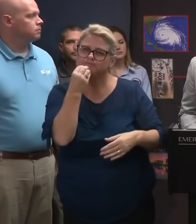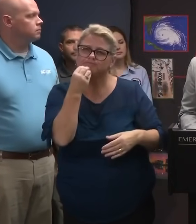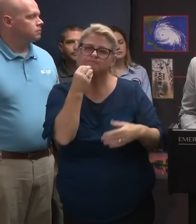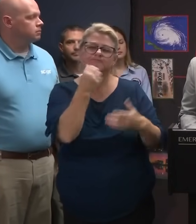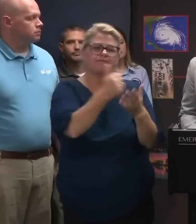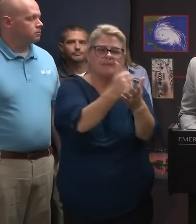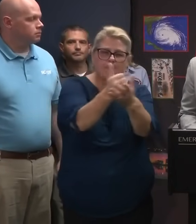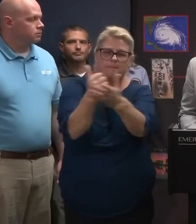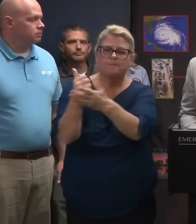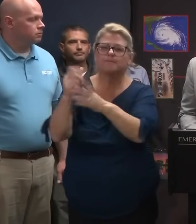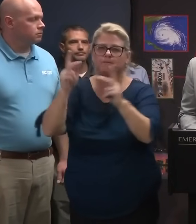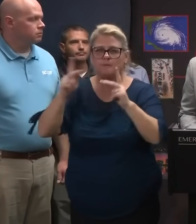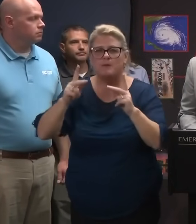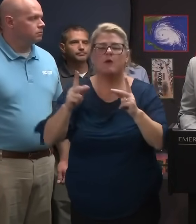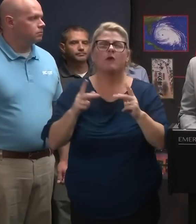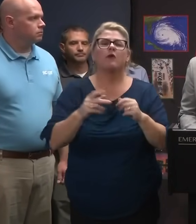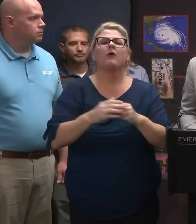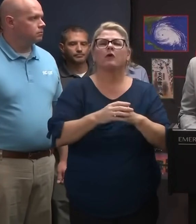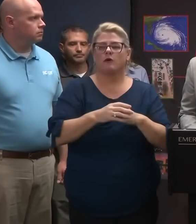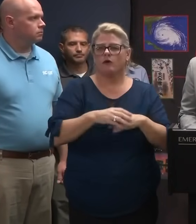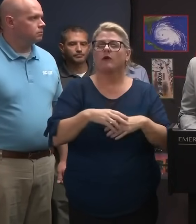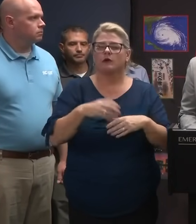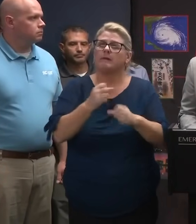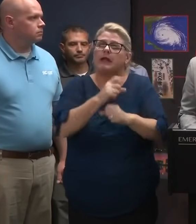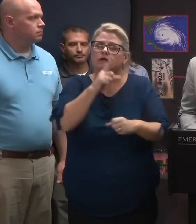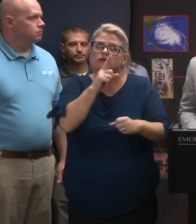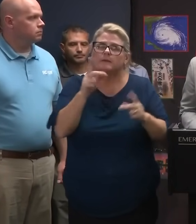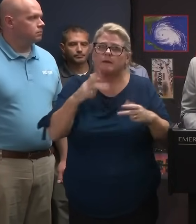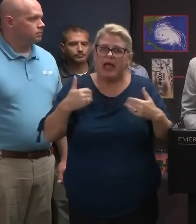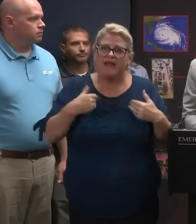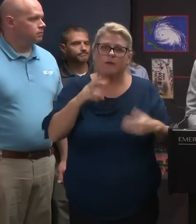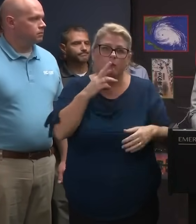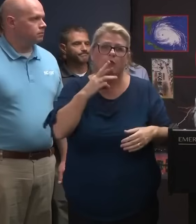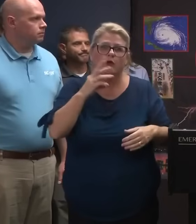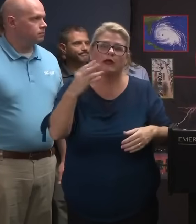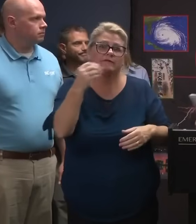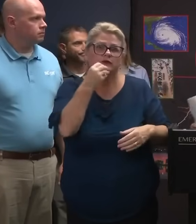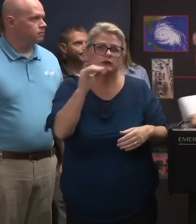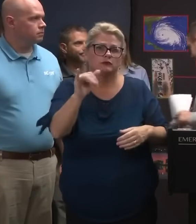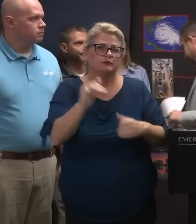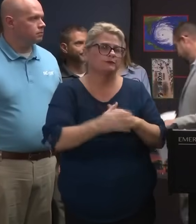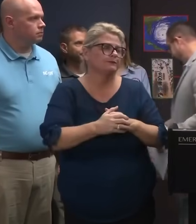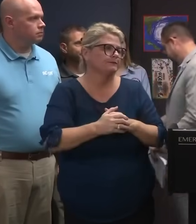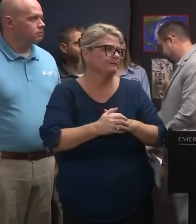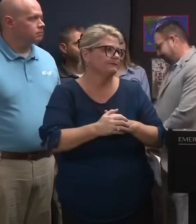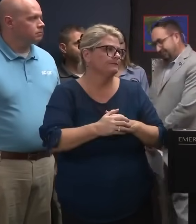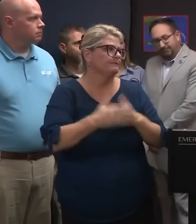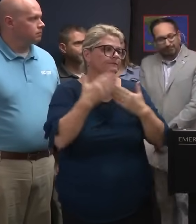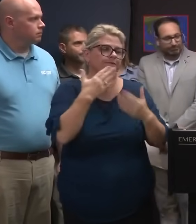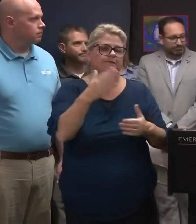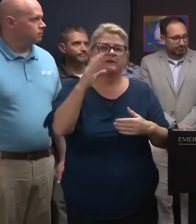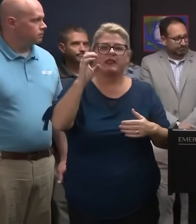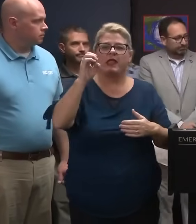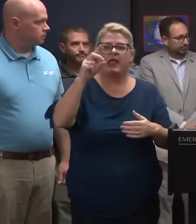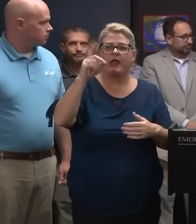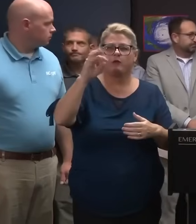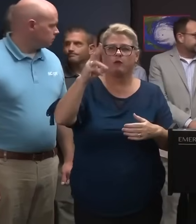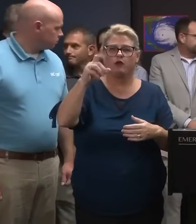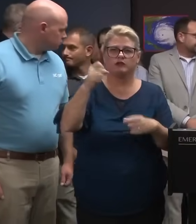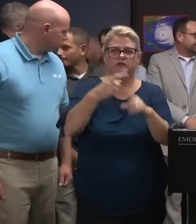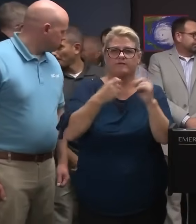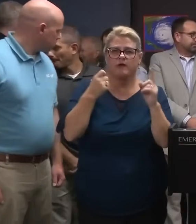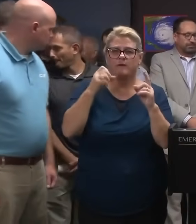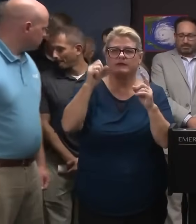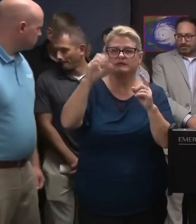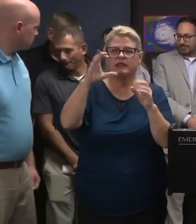and the citizens to make sure that there is feeding and water. Thank you. Thank you. Dr. Edward Sumo, South Carolina